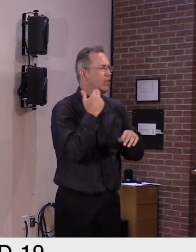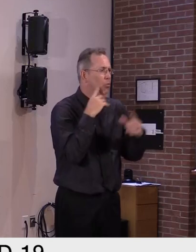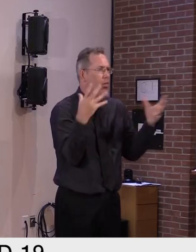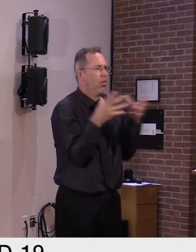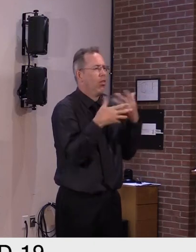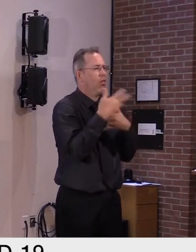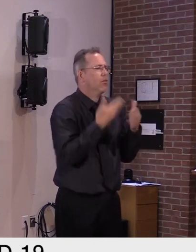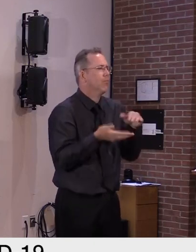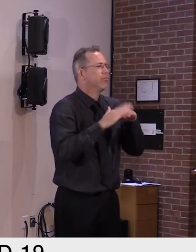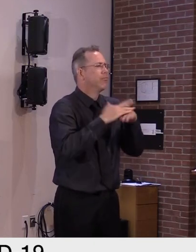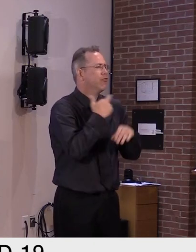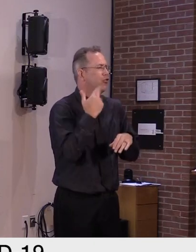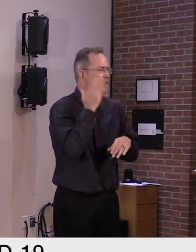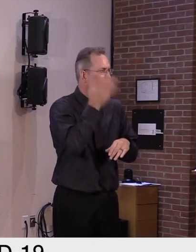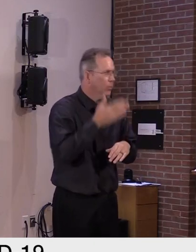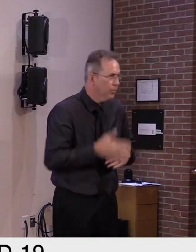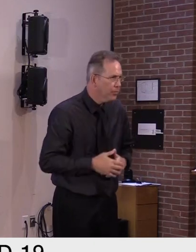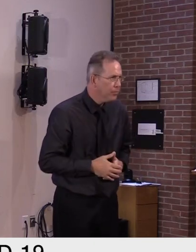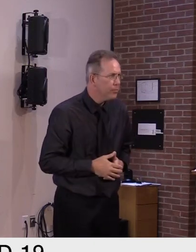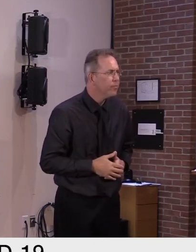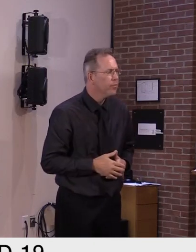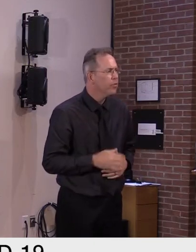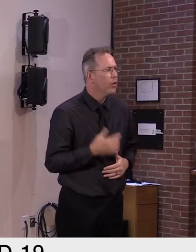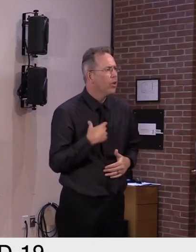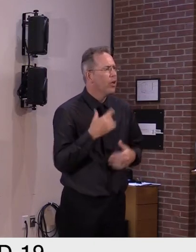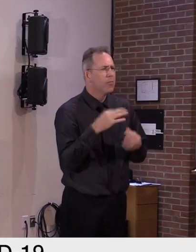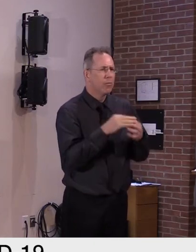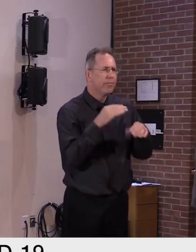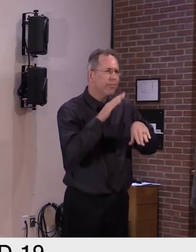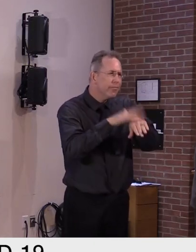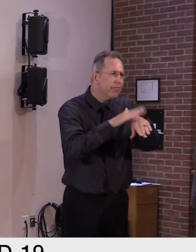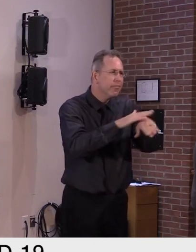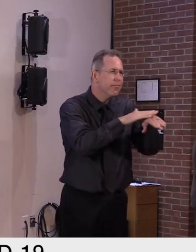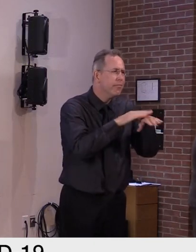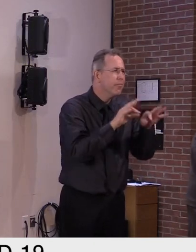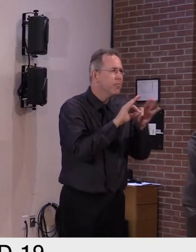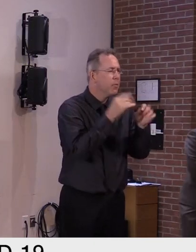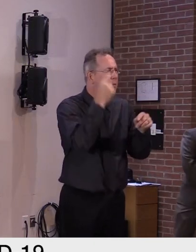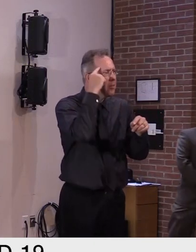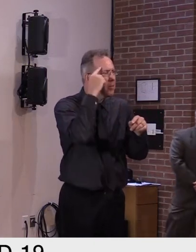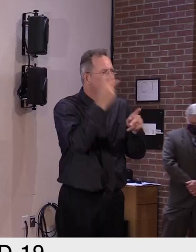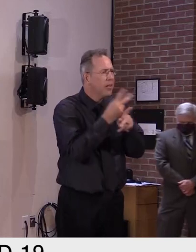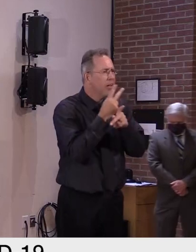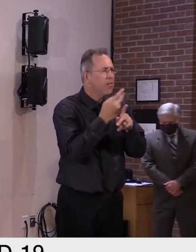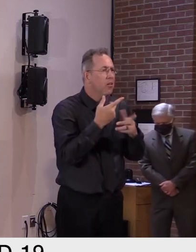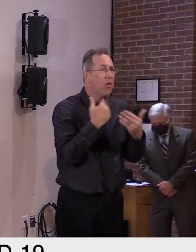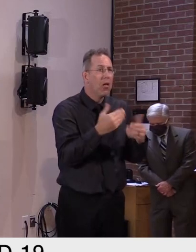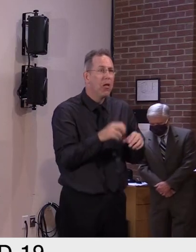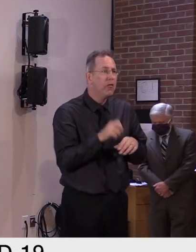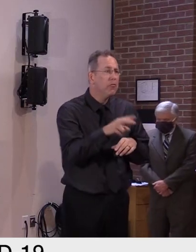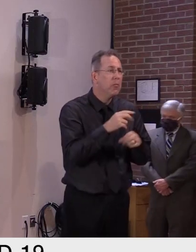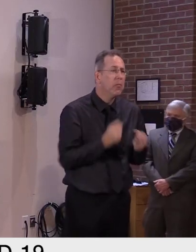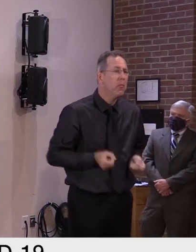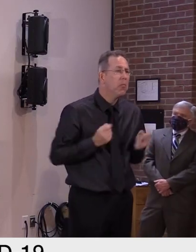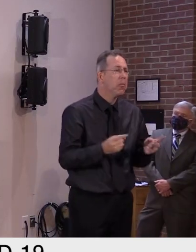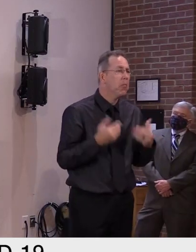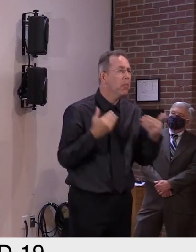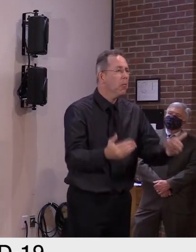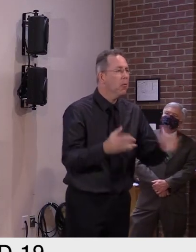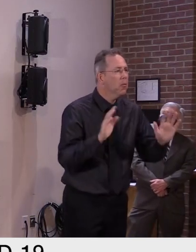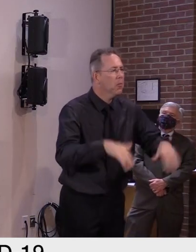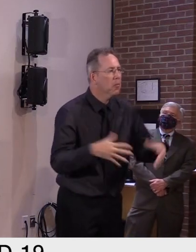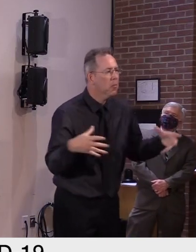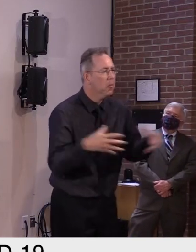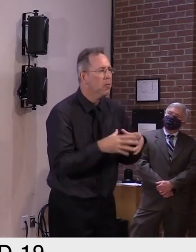reminding people to be careful, be cautious. Not that we can't trust people that we normally would trust, but, you know, unwittingly, the people